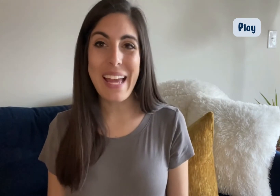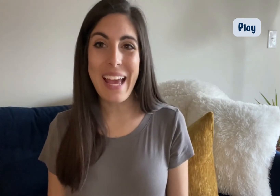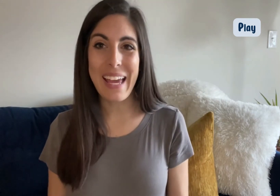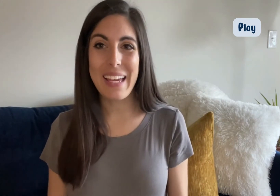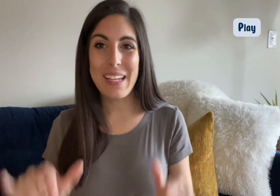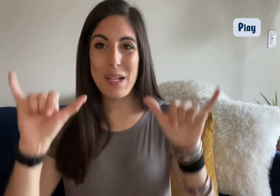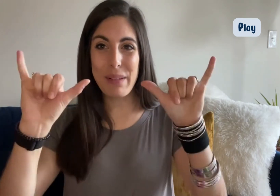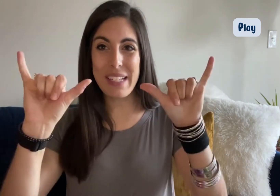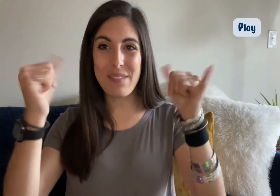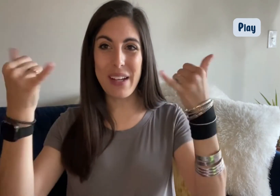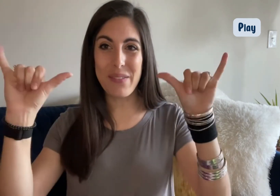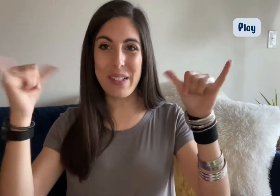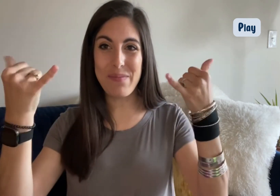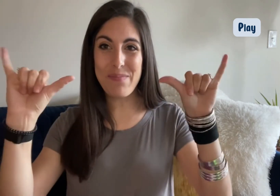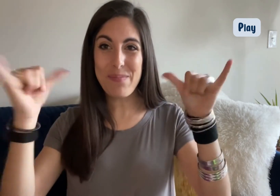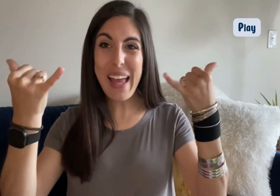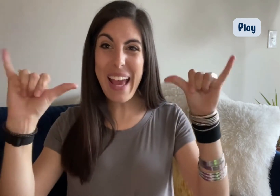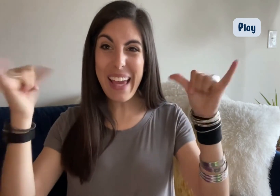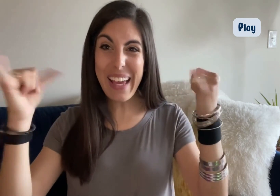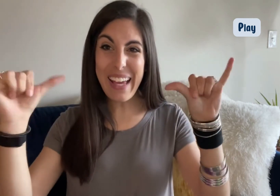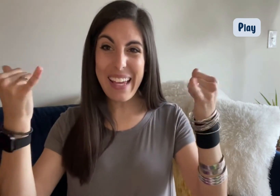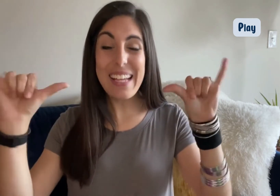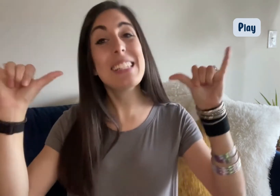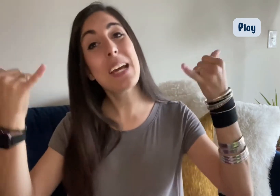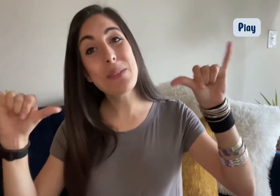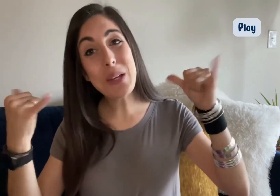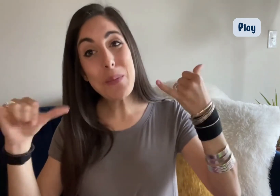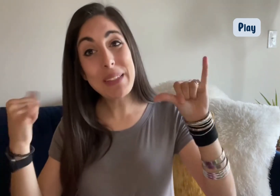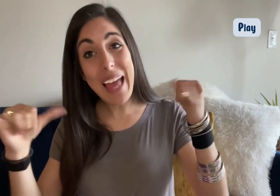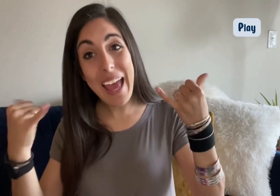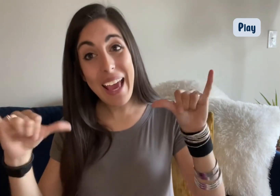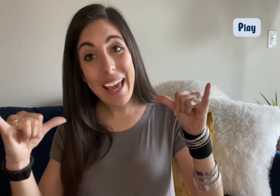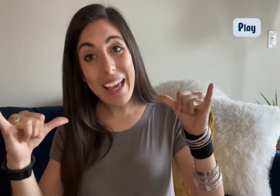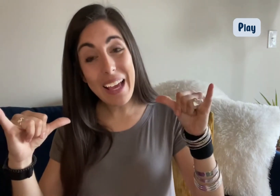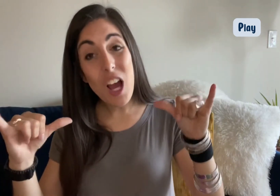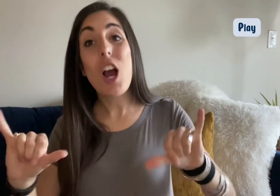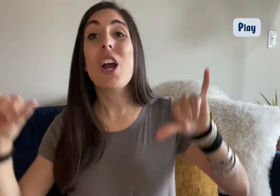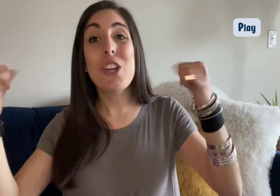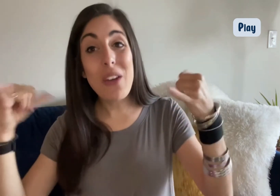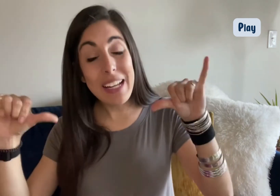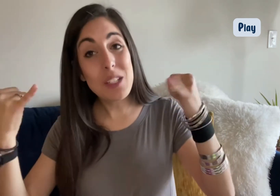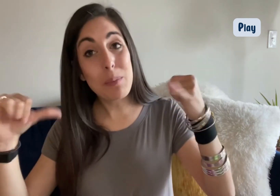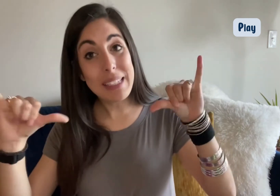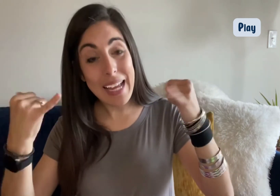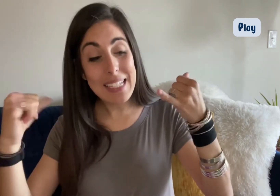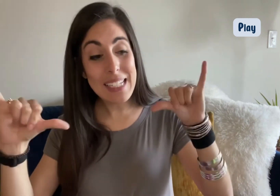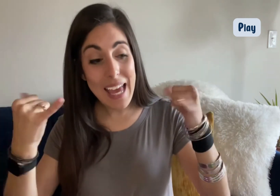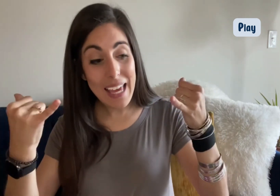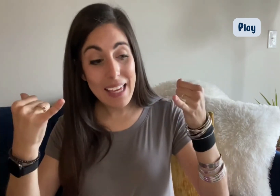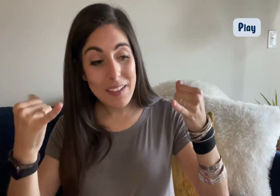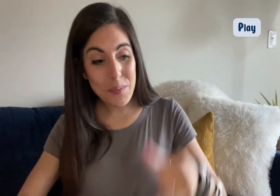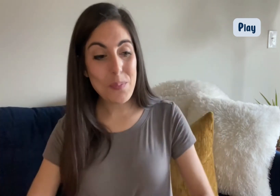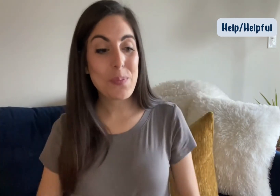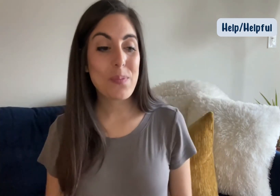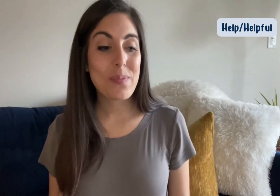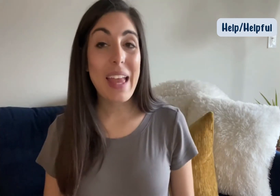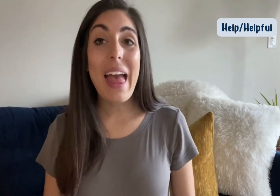Play. Play's a fun one. Play. It's time to go play. Are you ready to play today?